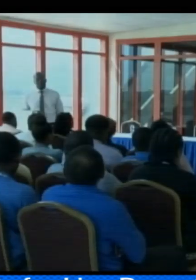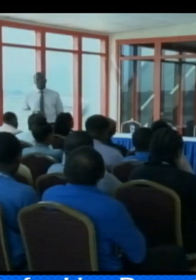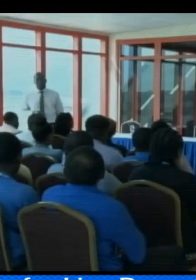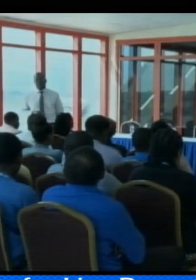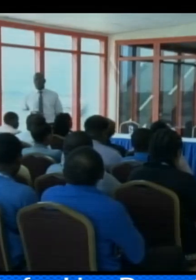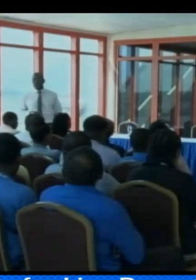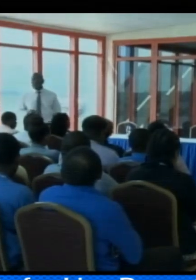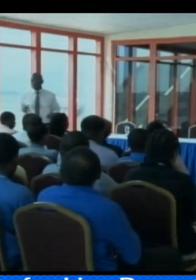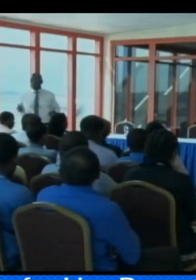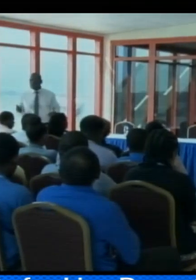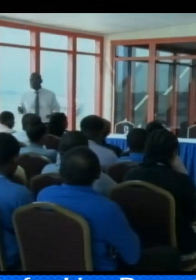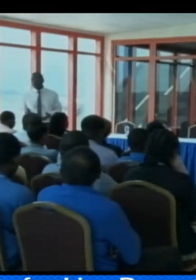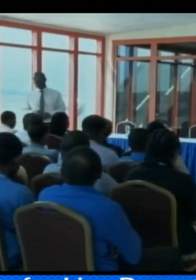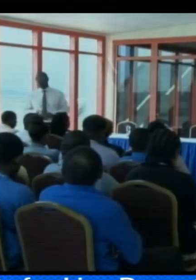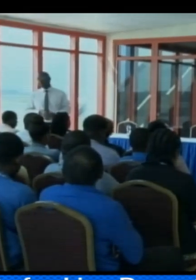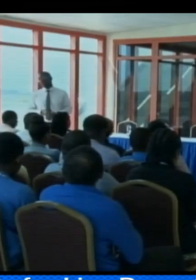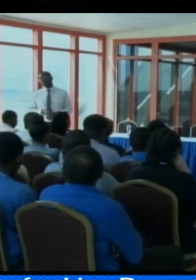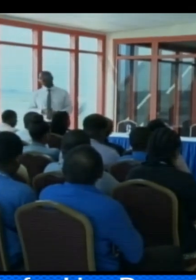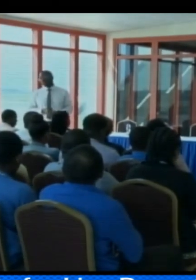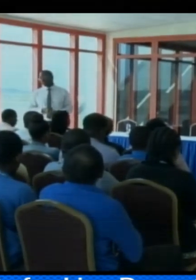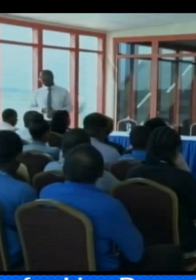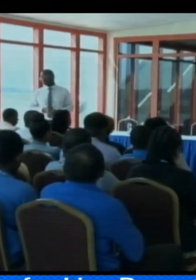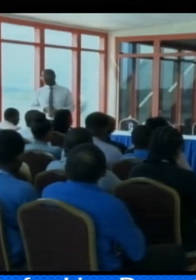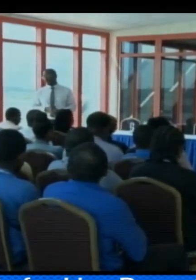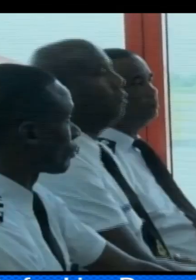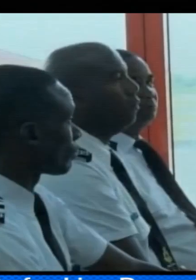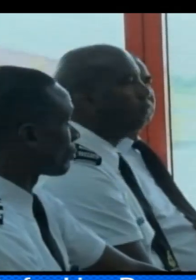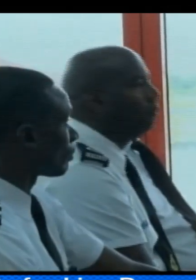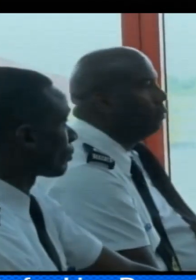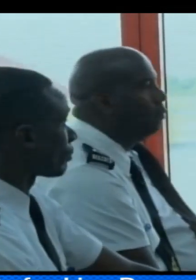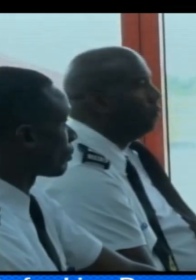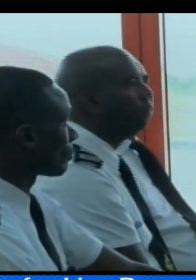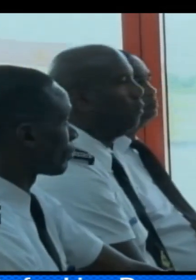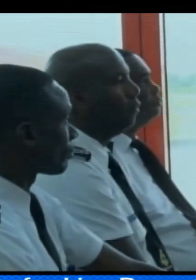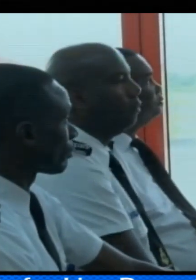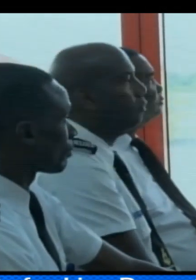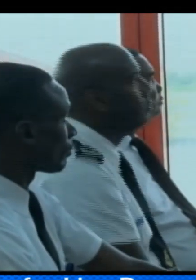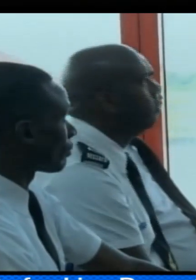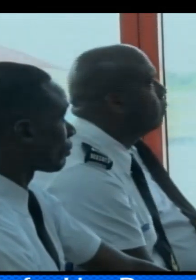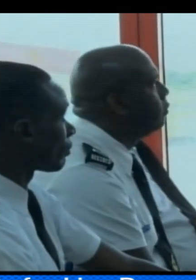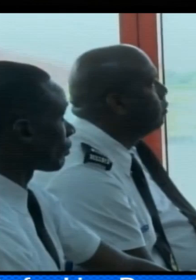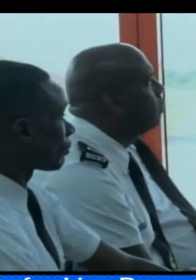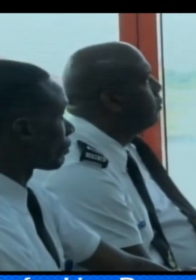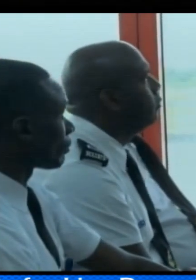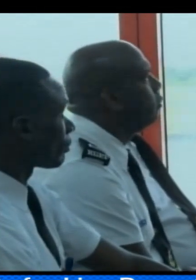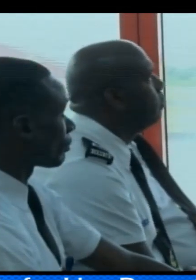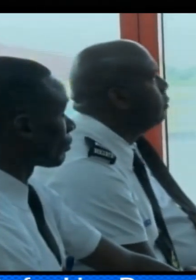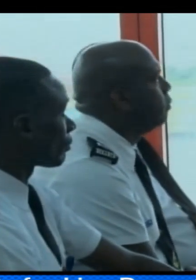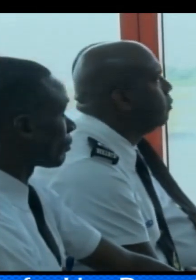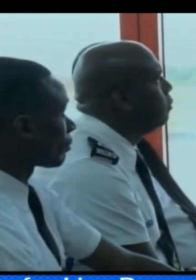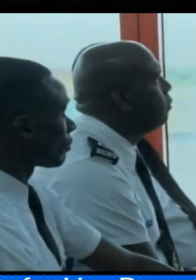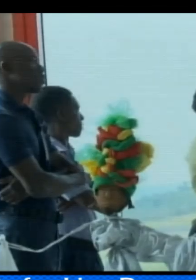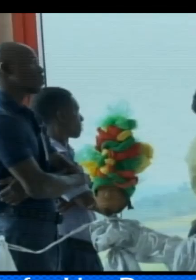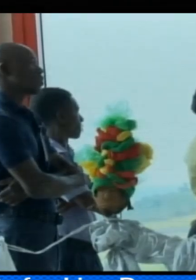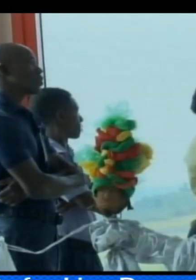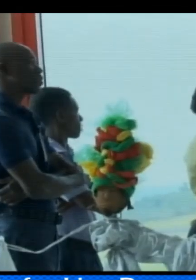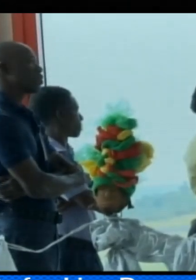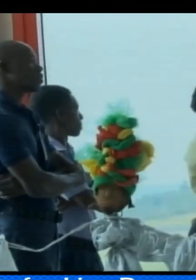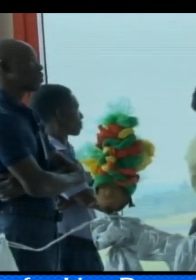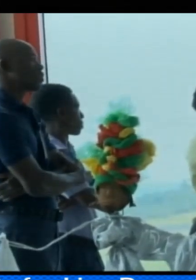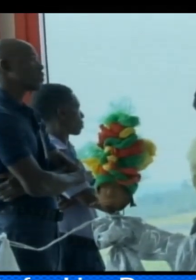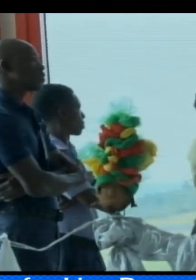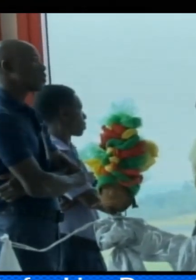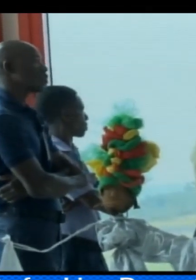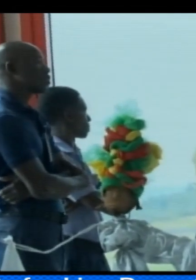an education session conducted by epidemiologist Dr. Sean Charles. With surveillance at all ports of entry, he